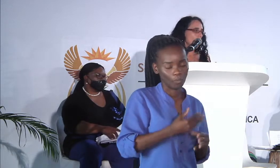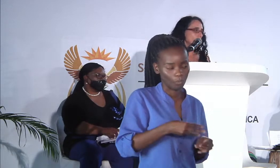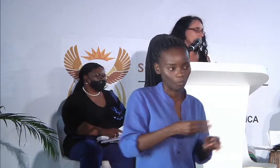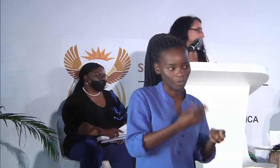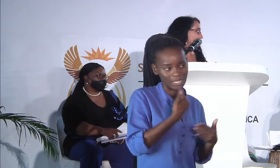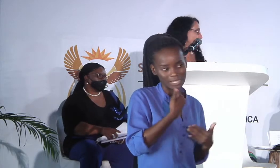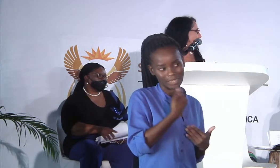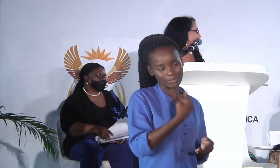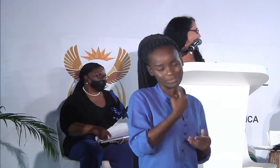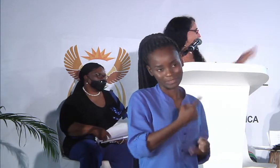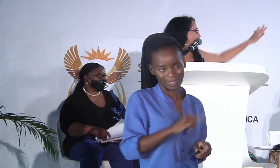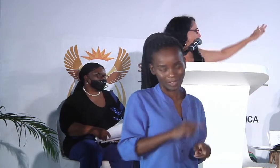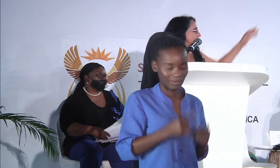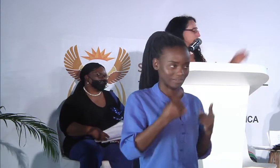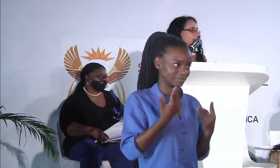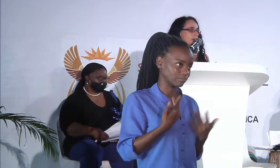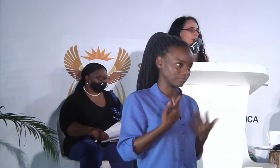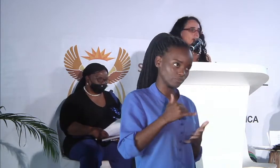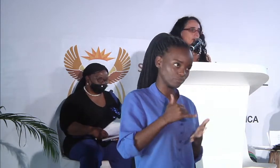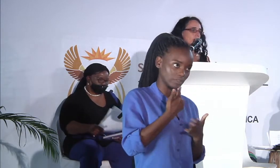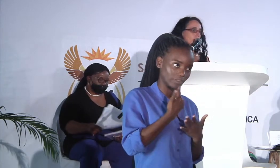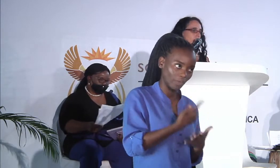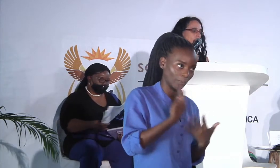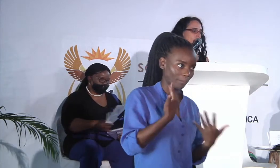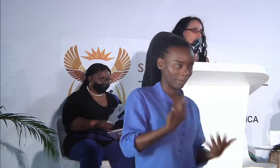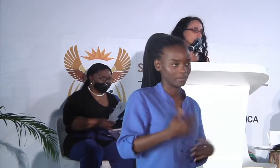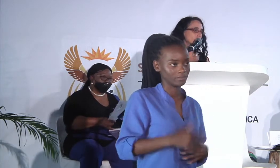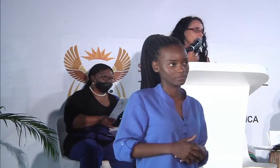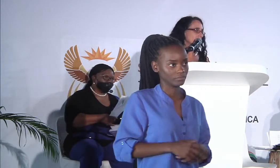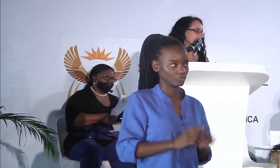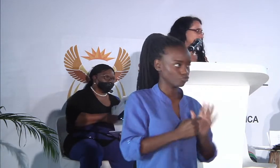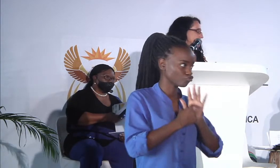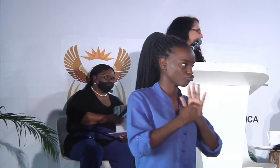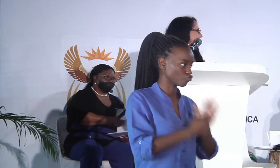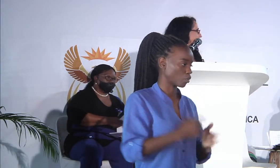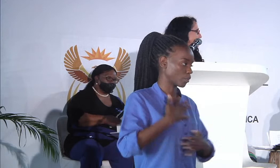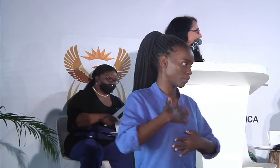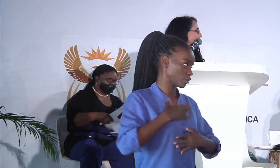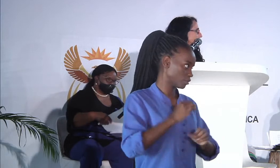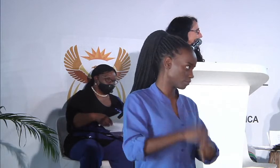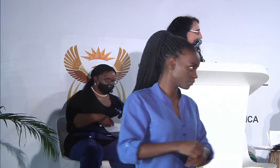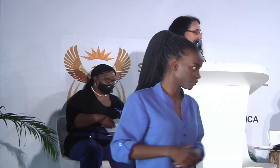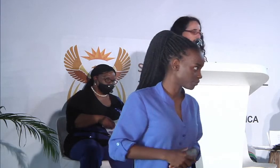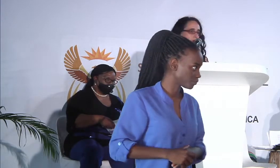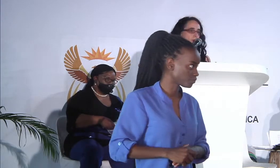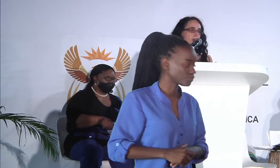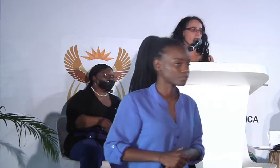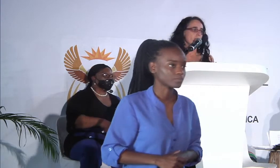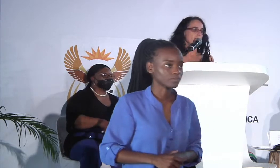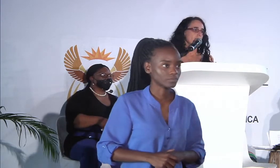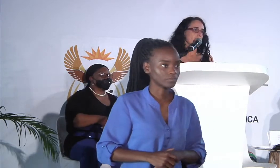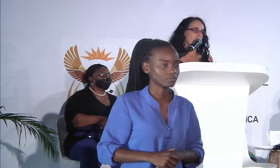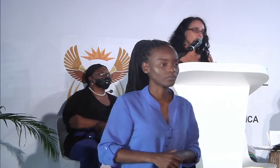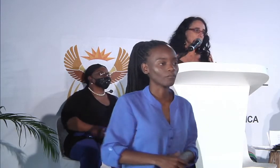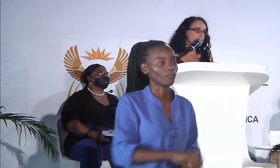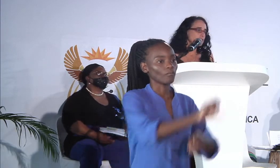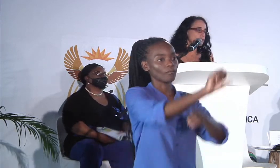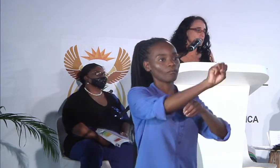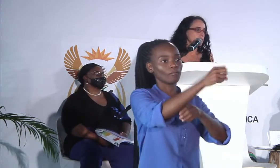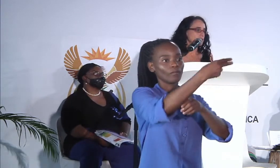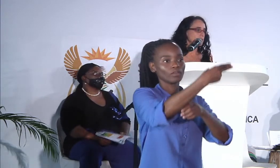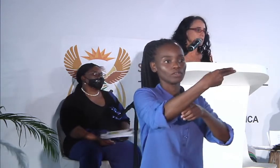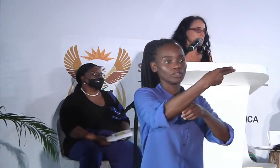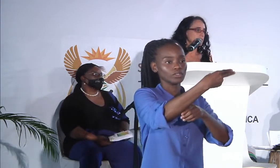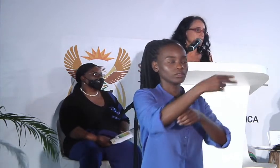On the video earlier today was Sean Shelley representing SANPUD. I met Sean